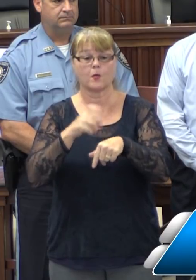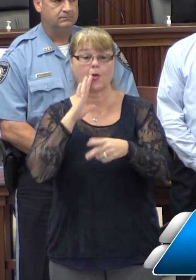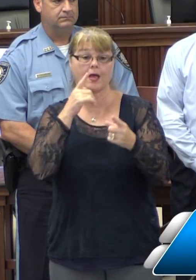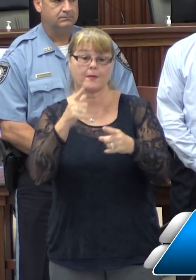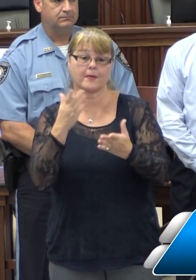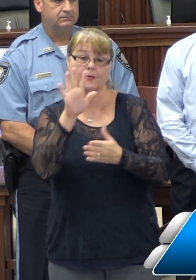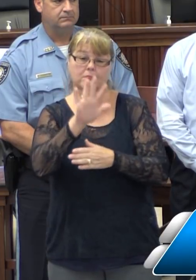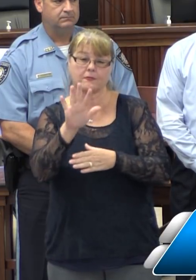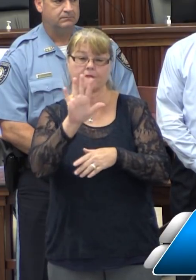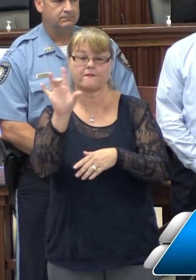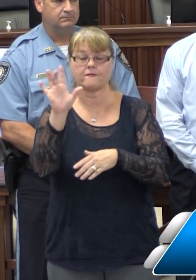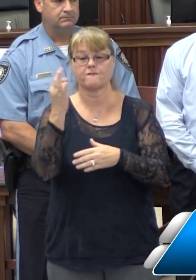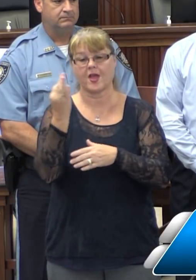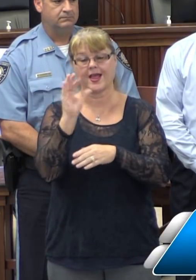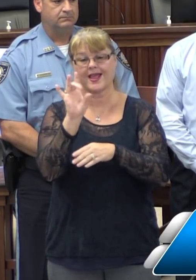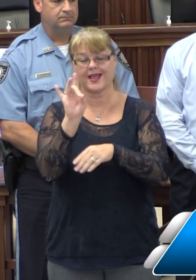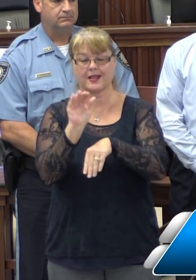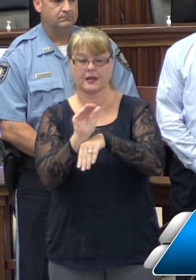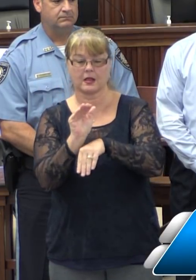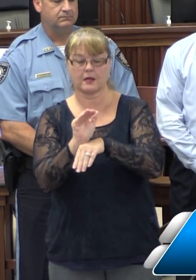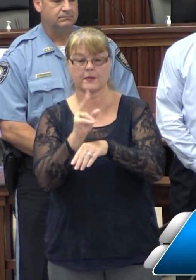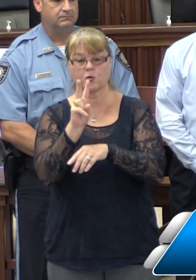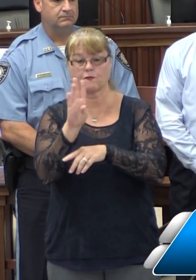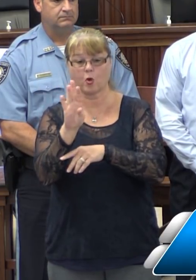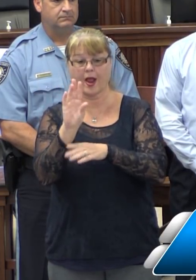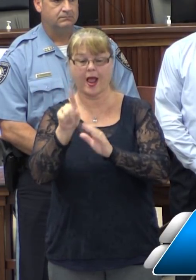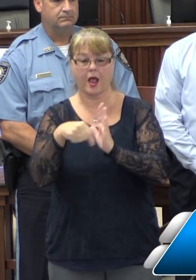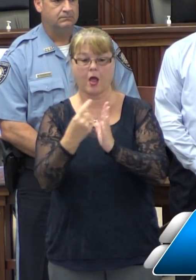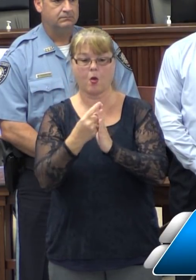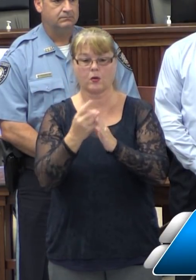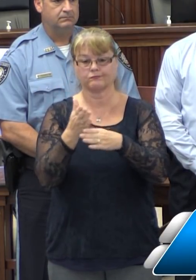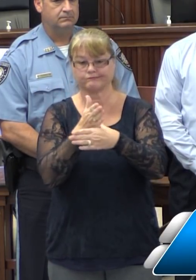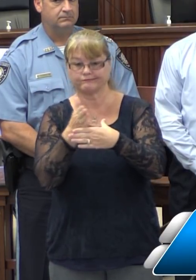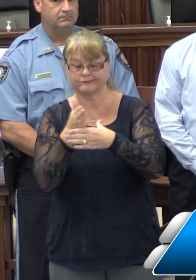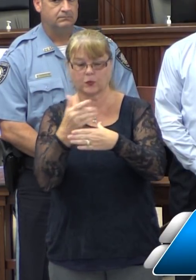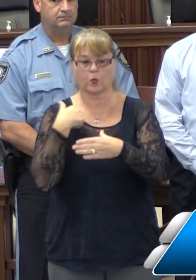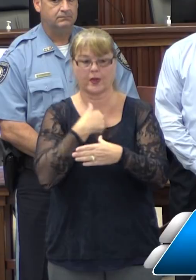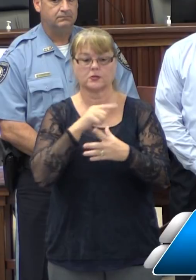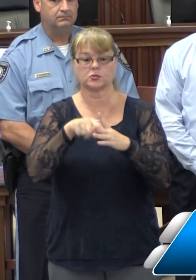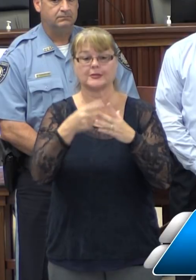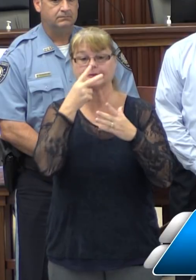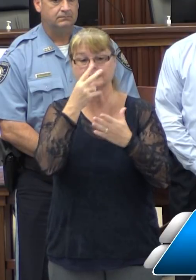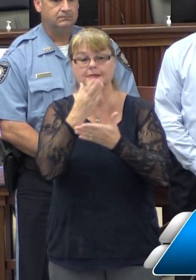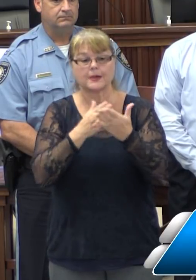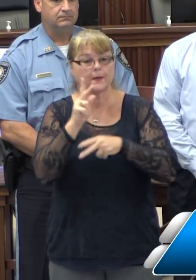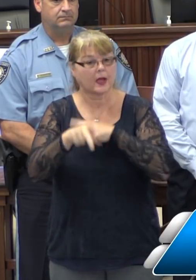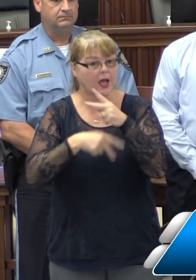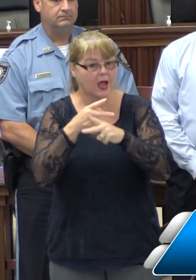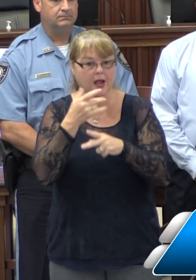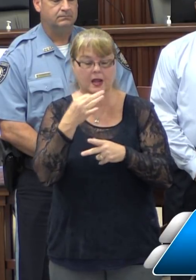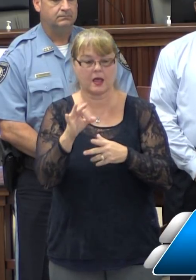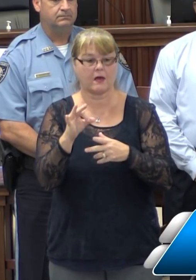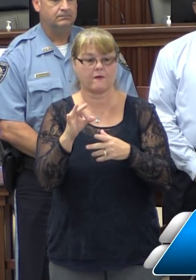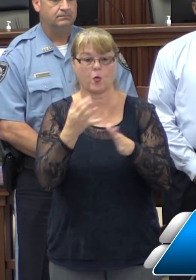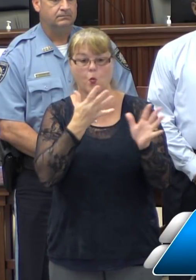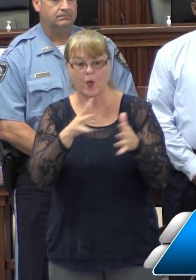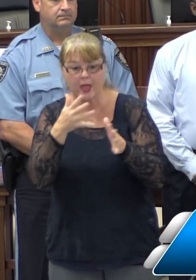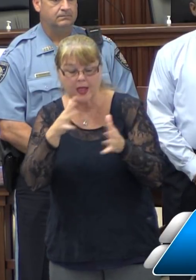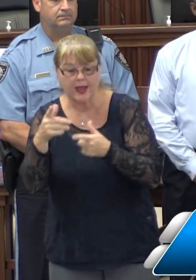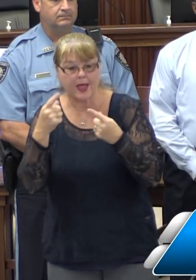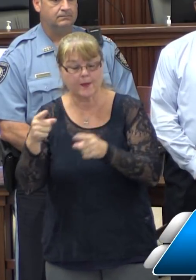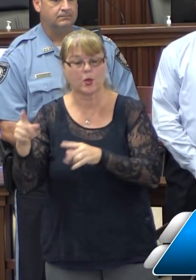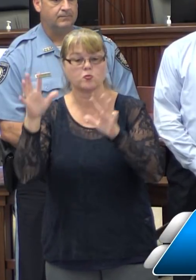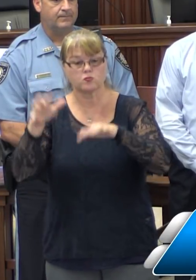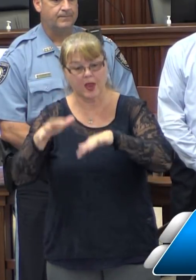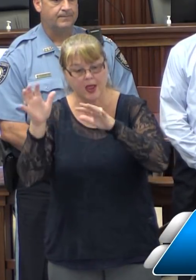Friday around 8 p.m., so there's about a 24-hour period there to where we can start seeing some type of wind encroachment,